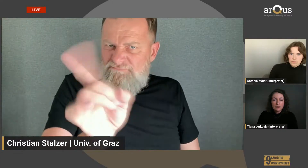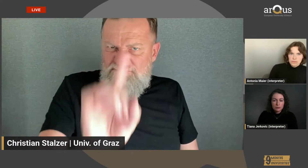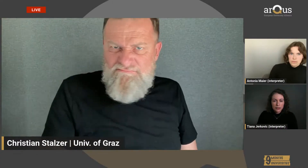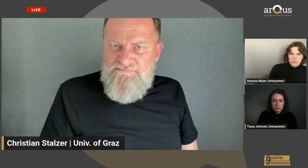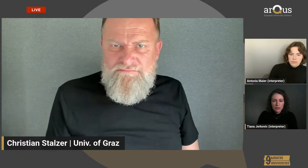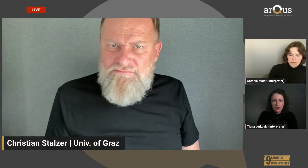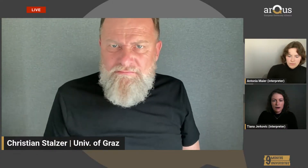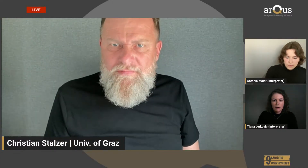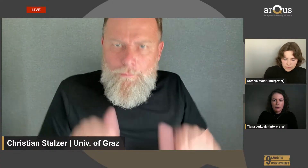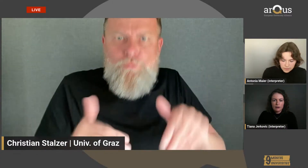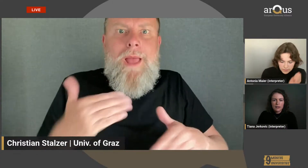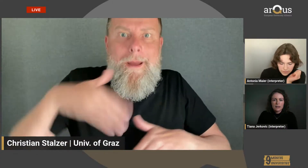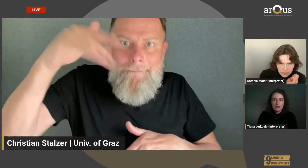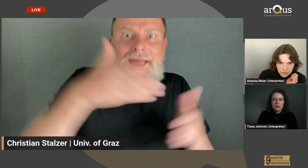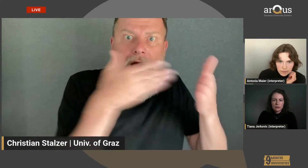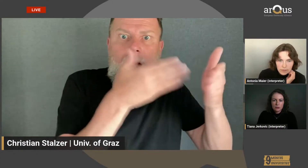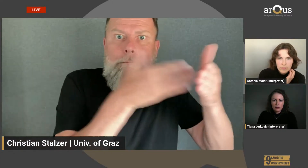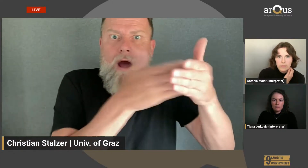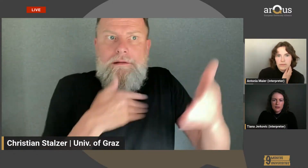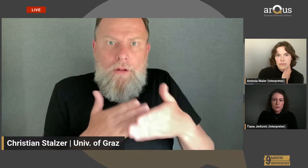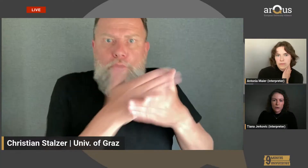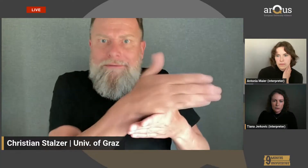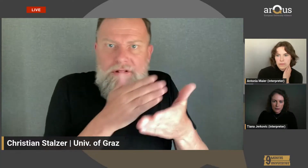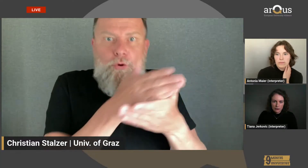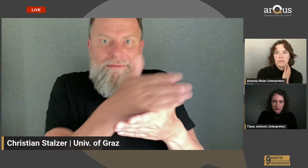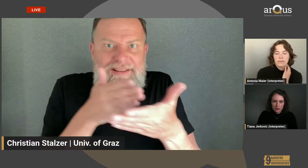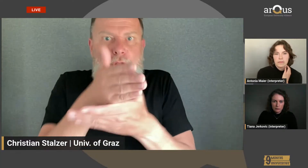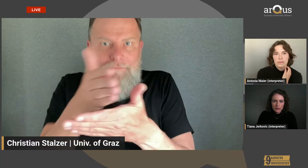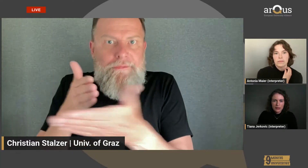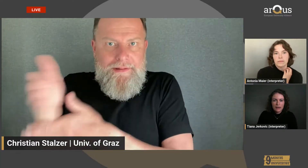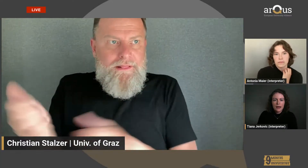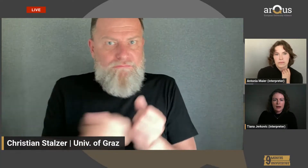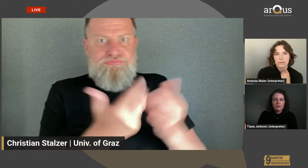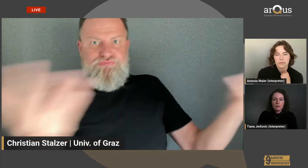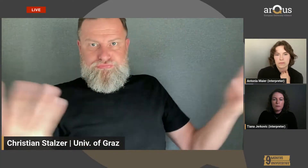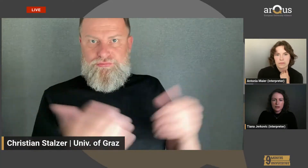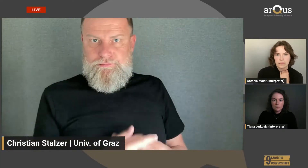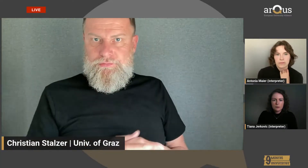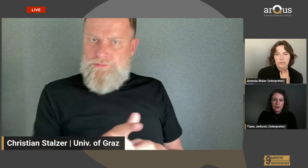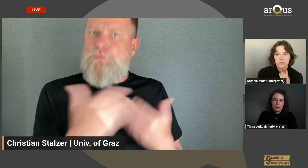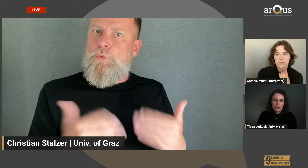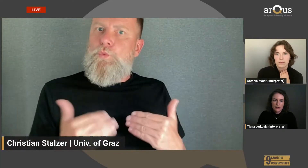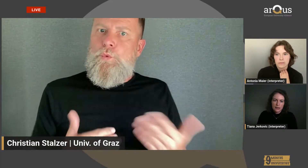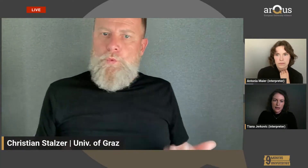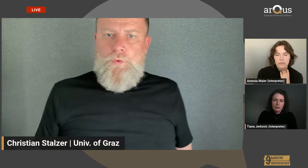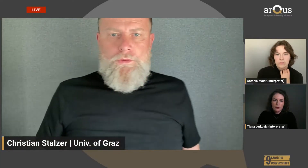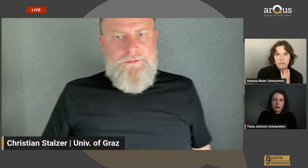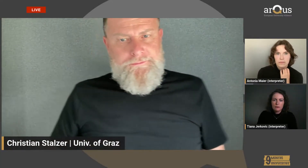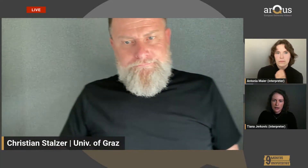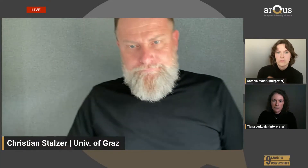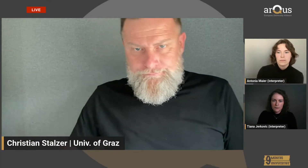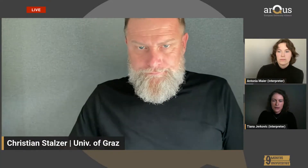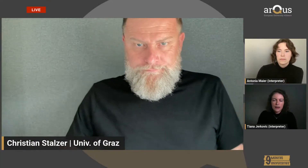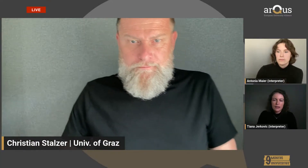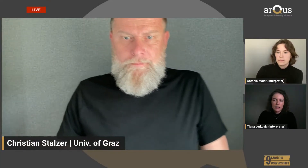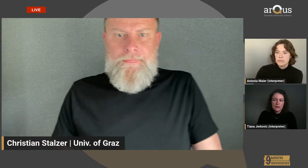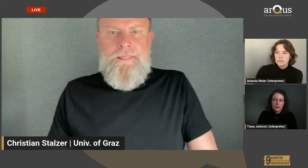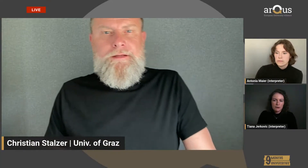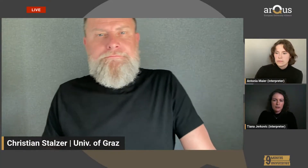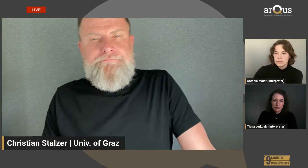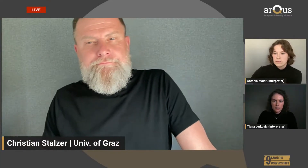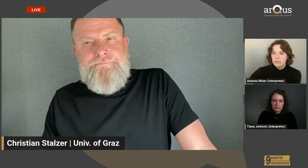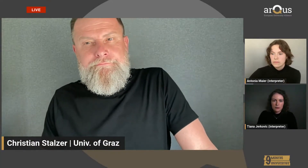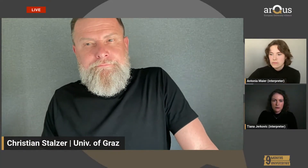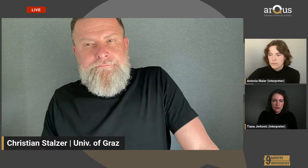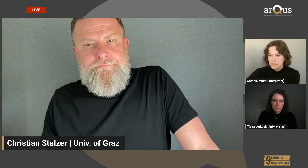and that we are aware that they don't only face one barrier, but they have multiple barriers that they have to overcome. And that is